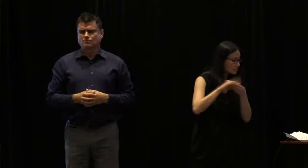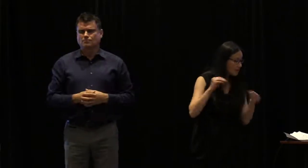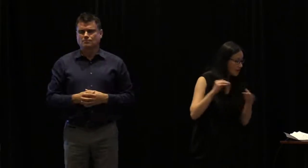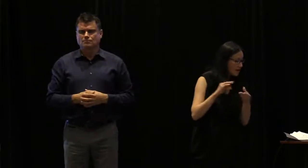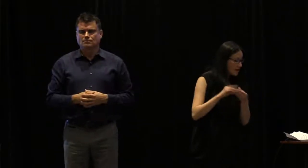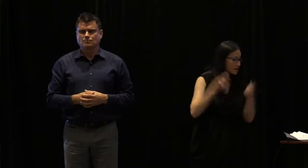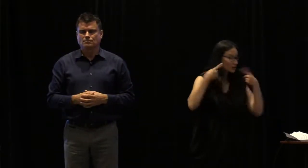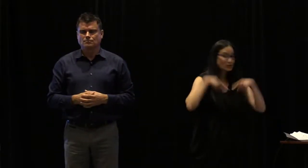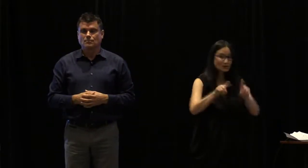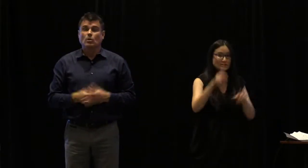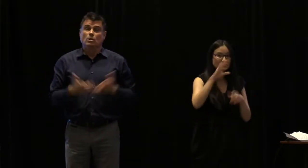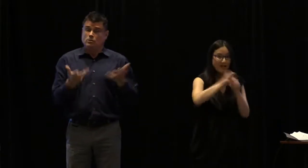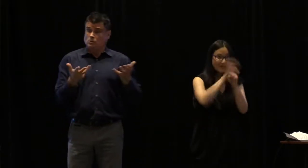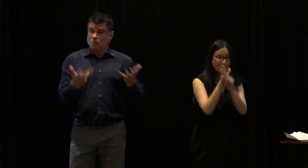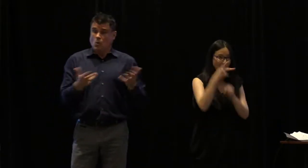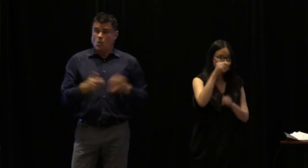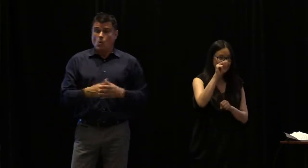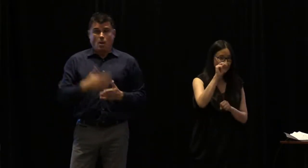and to support each other.